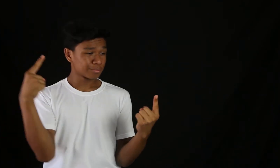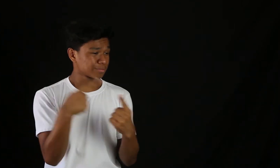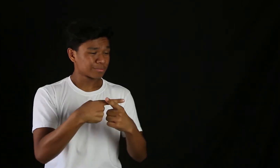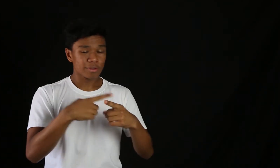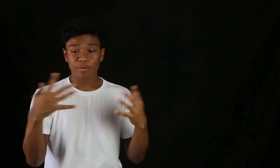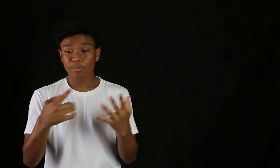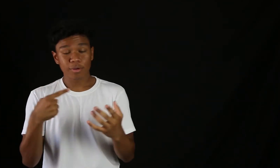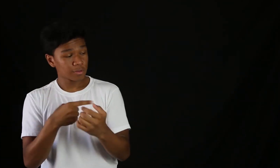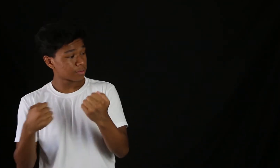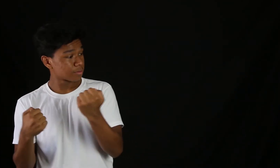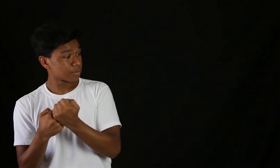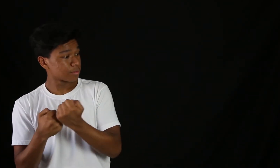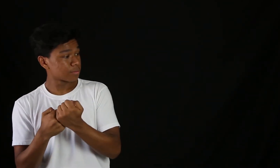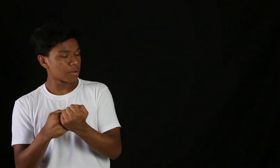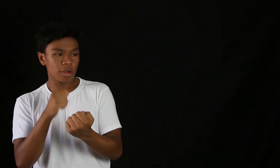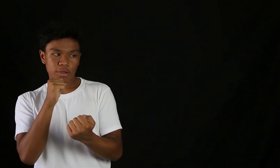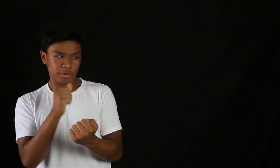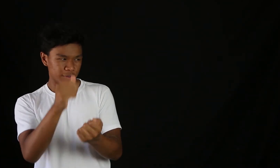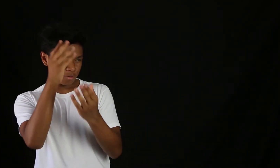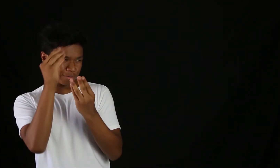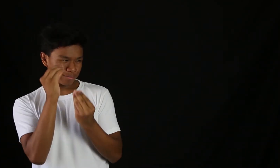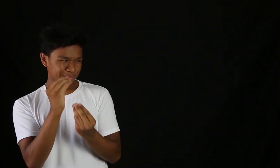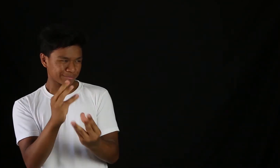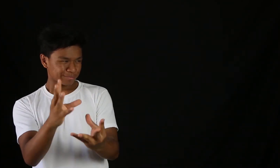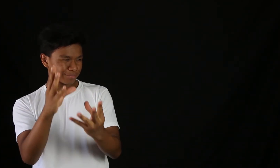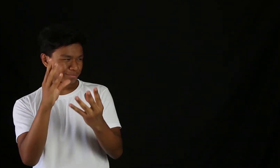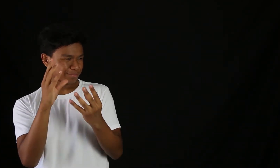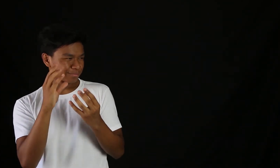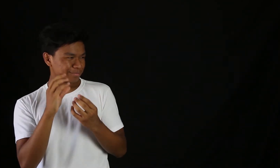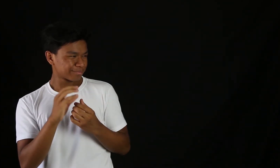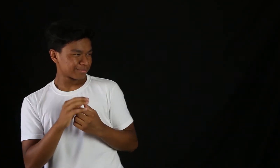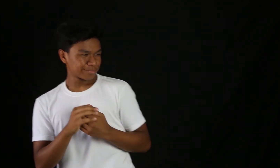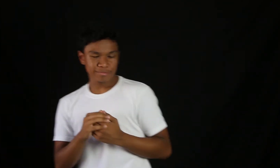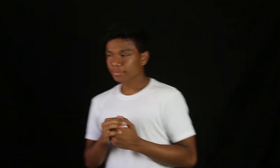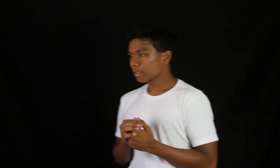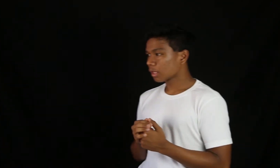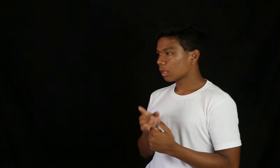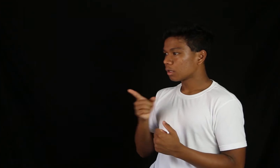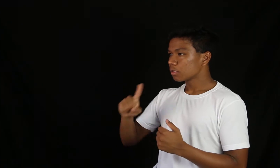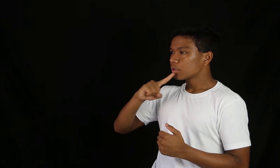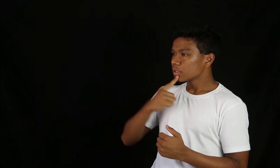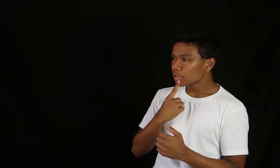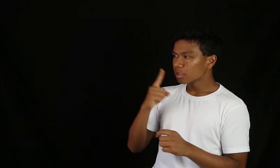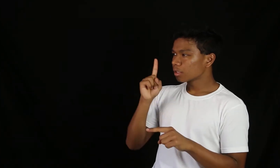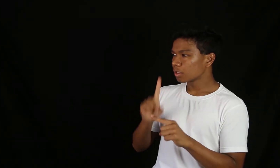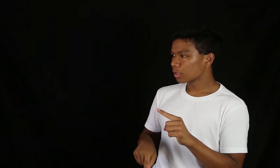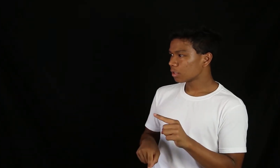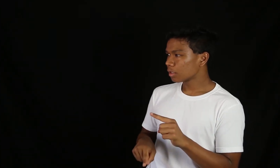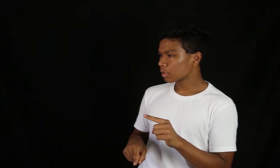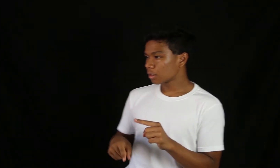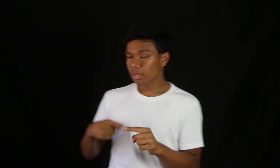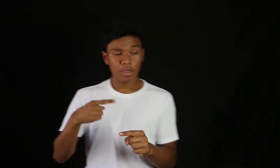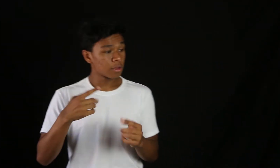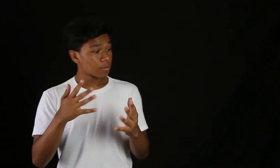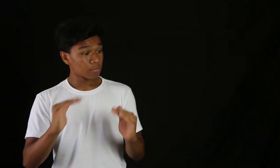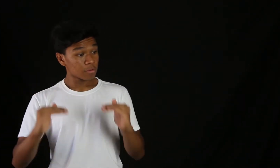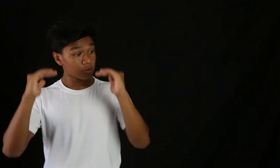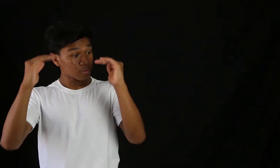what you're against or what you're for. You can't be serious. You wanna